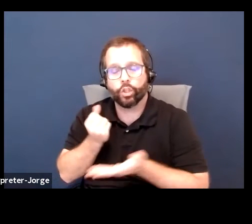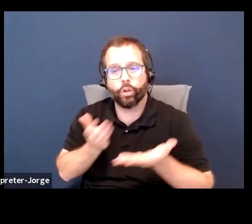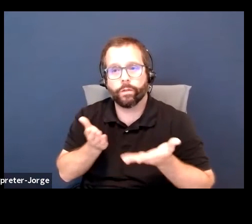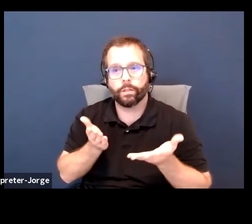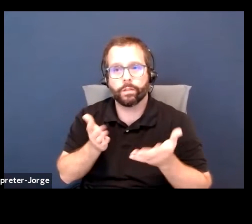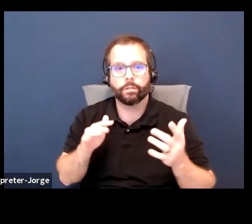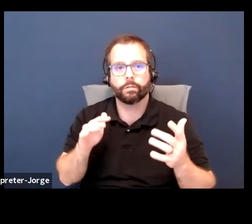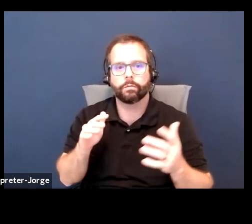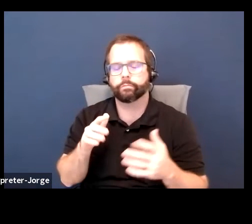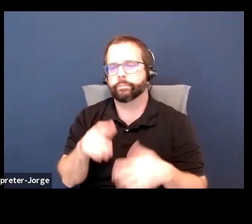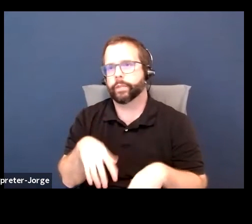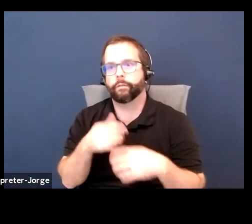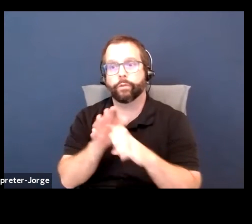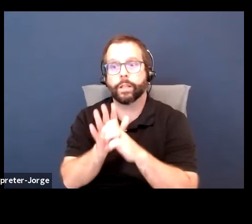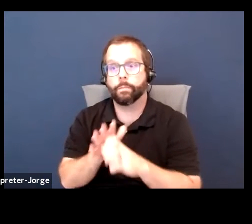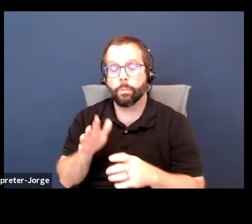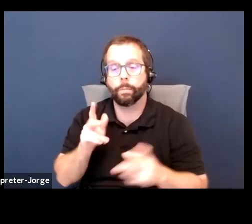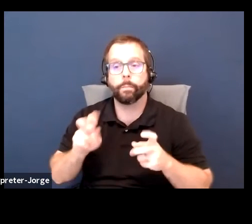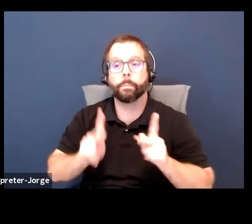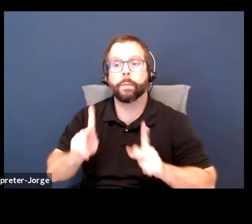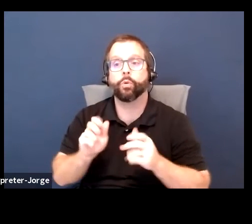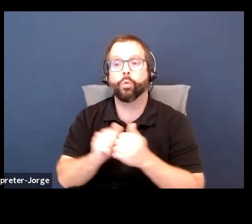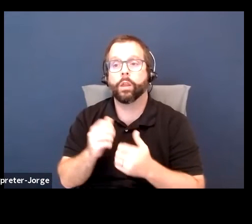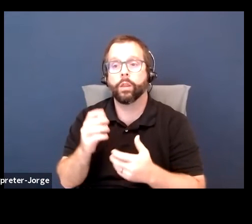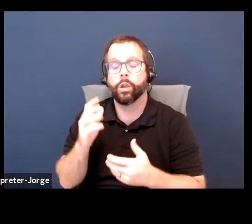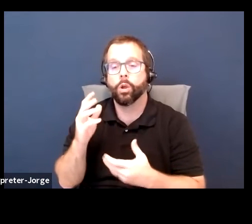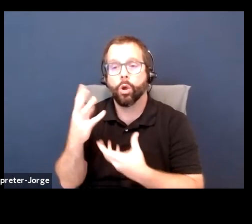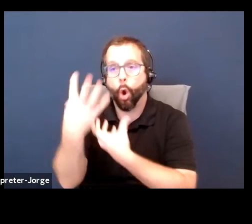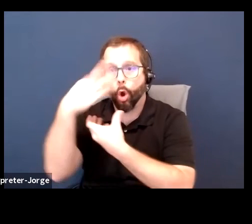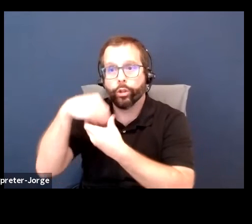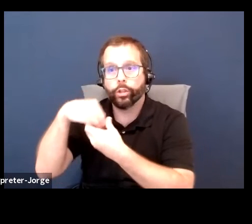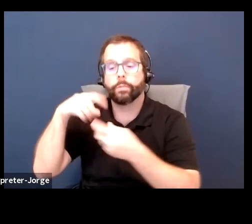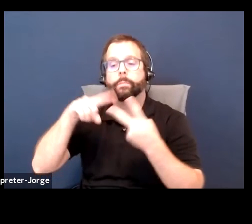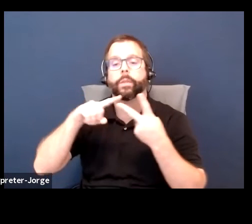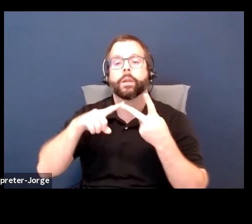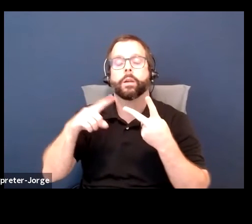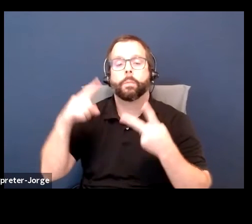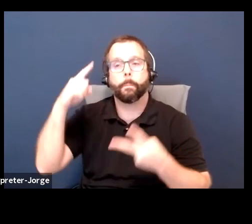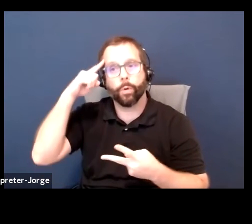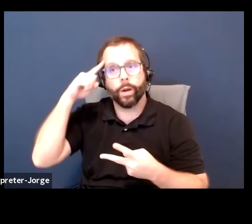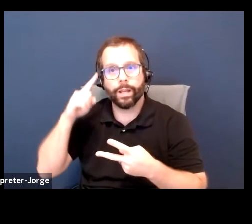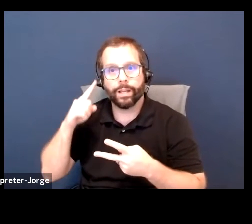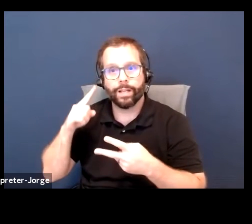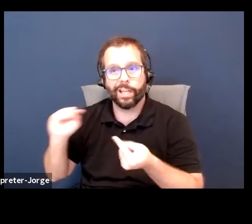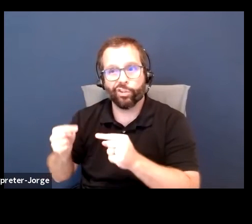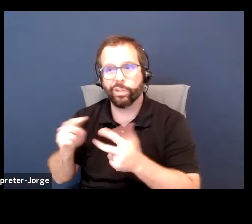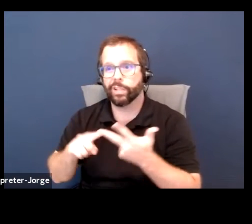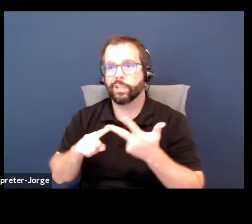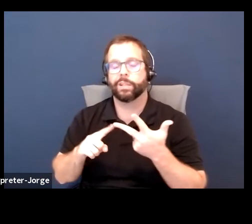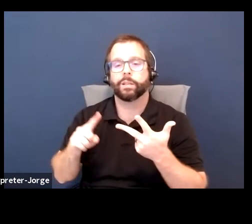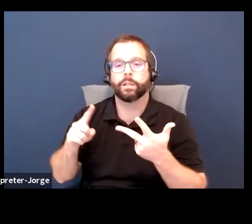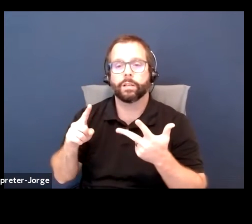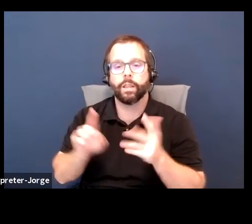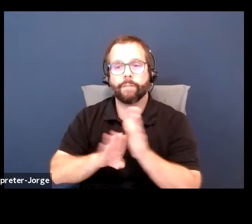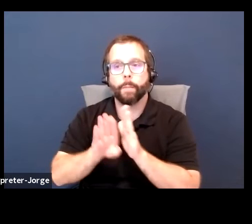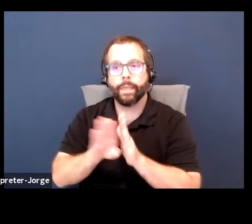with autism, brain injuries or head injuries, developmental disabilities, mental illness,